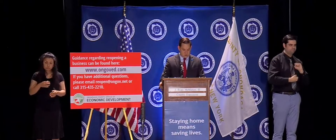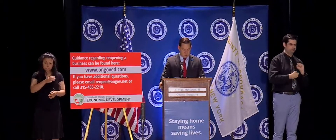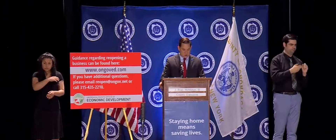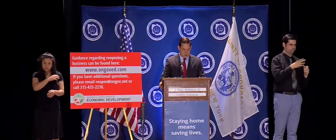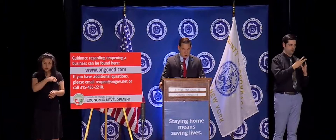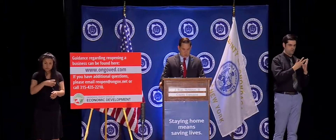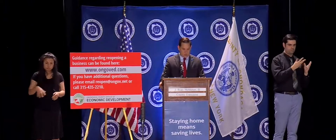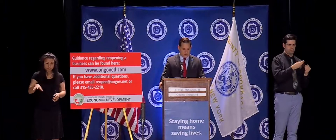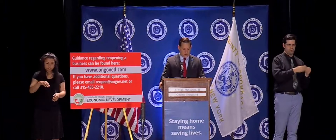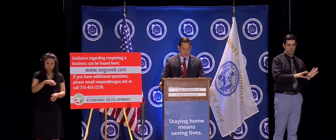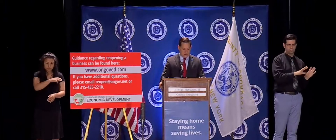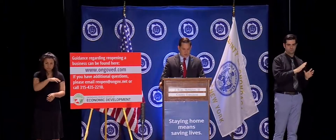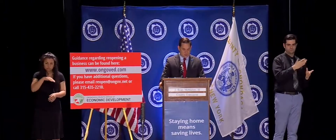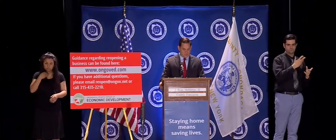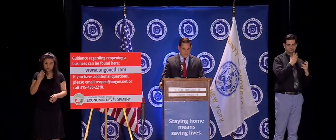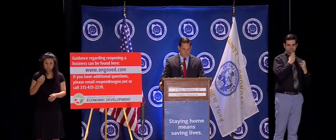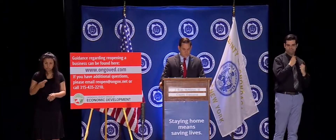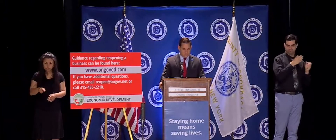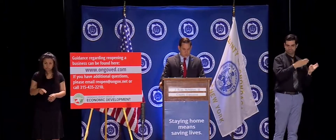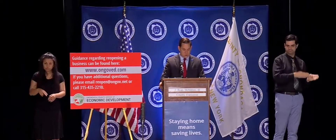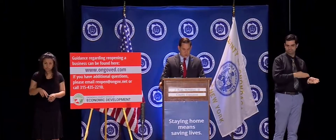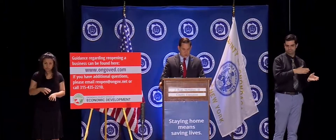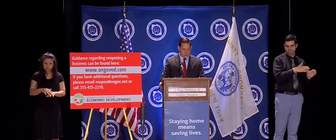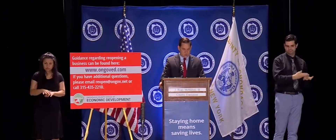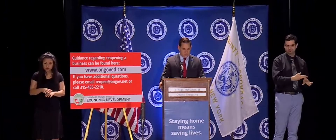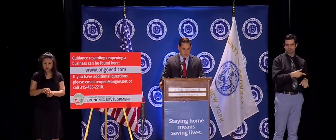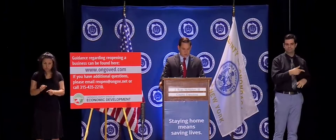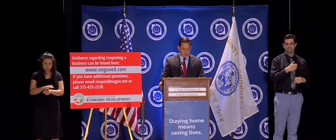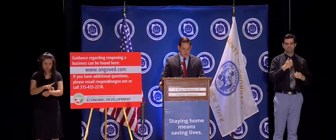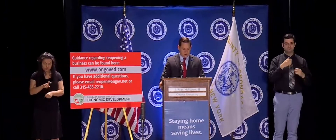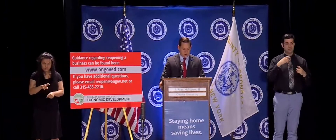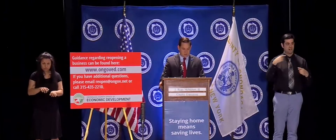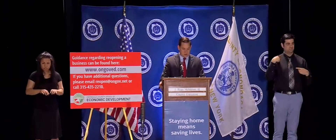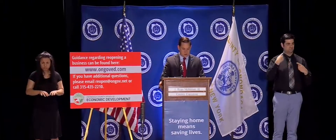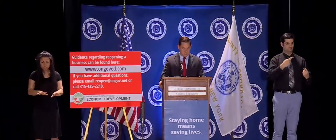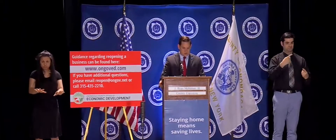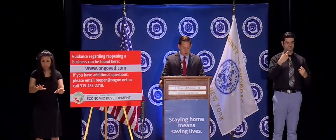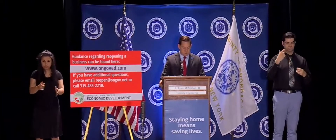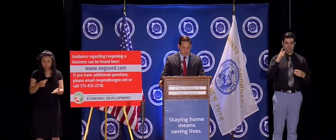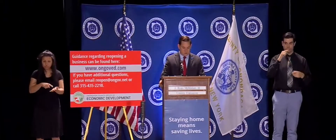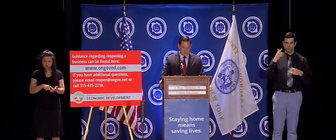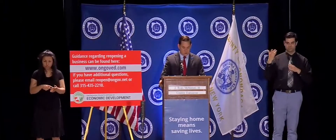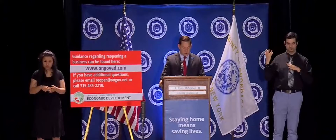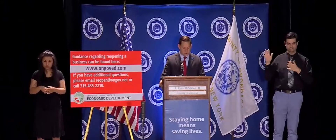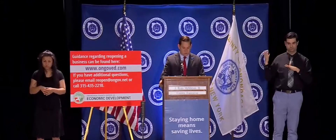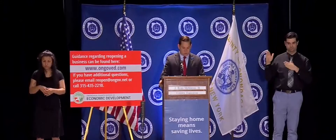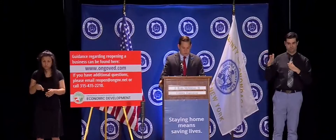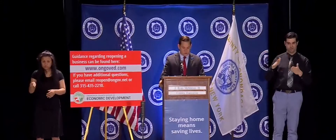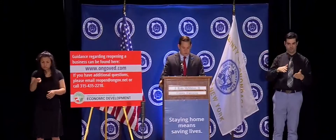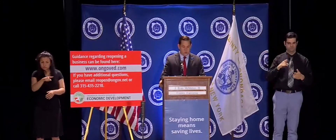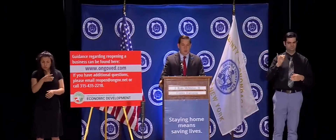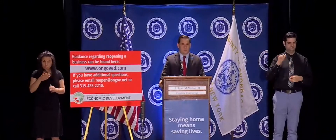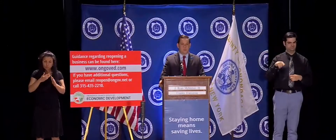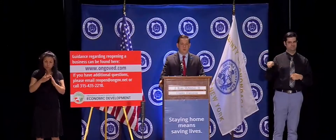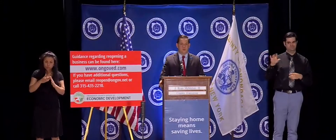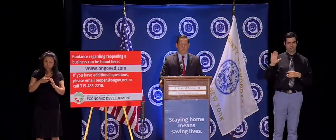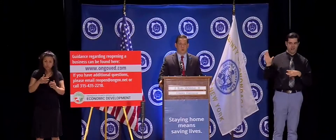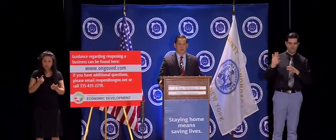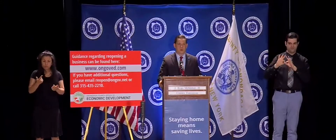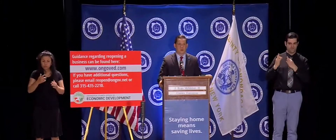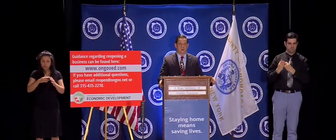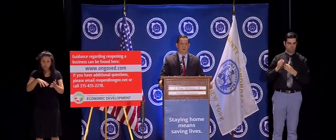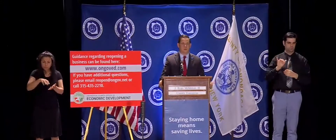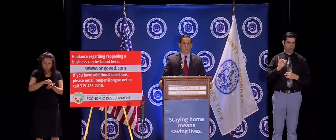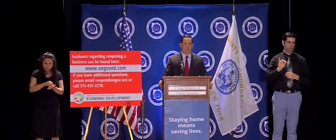really heartbreaking pandemic, and think about them and keep them in your thoughts and prayers moving